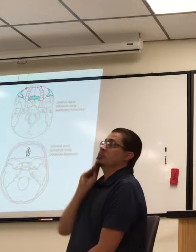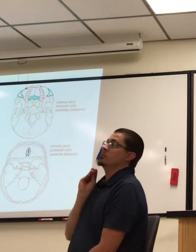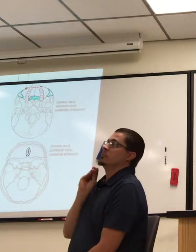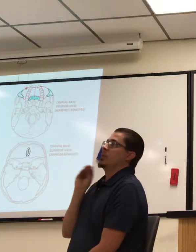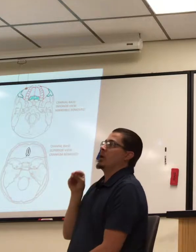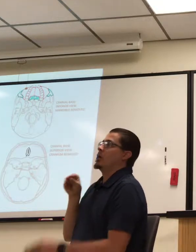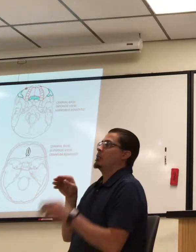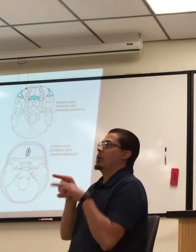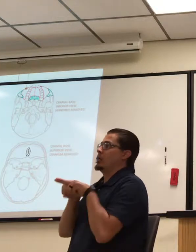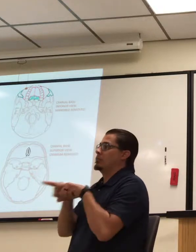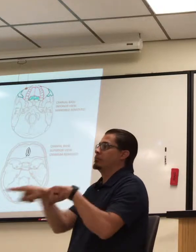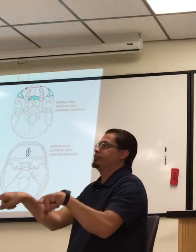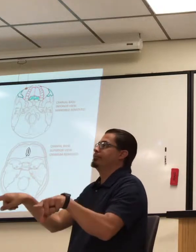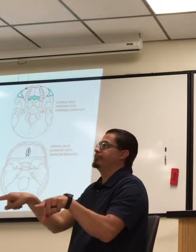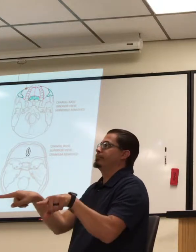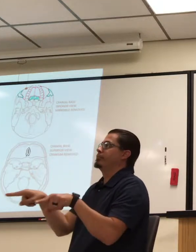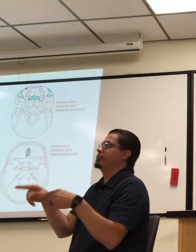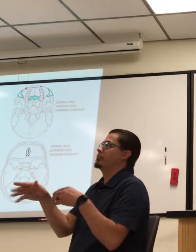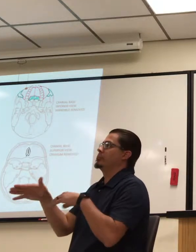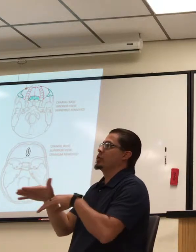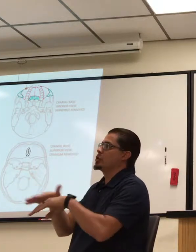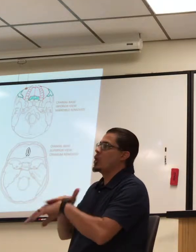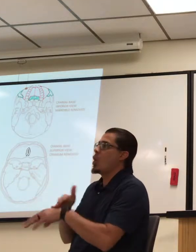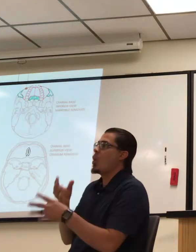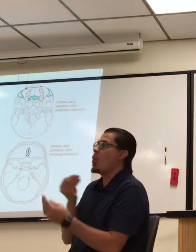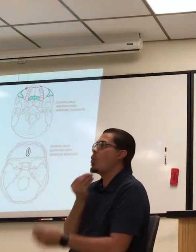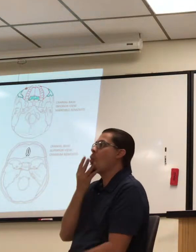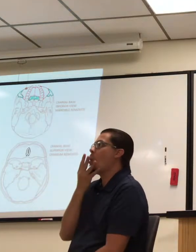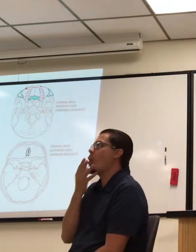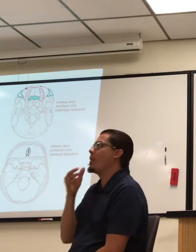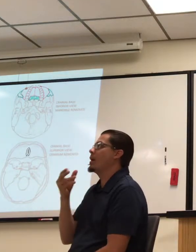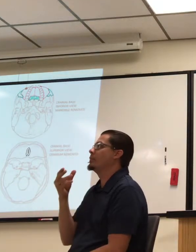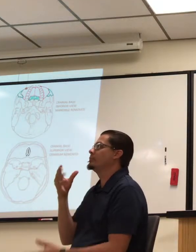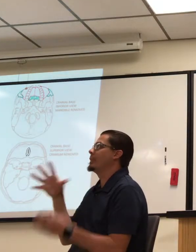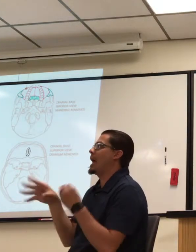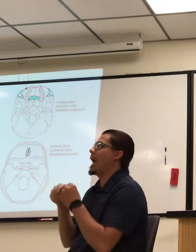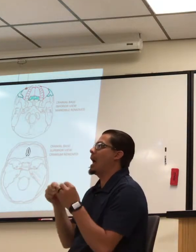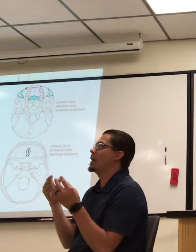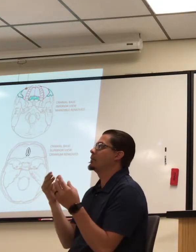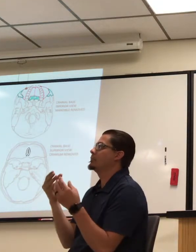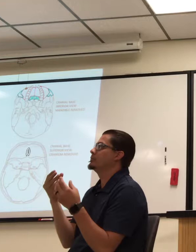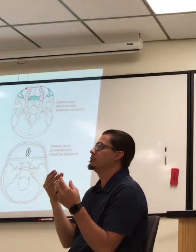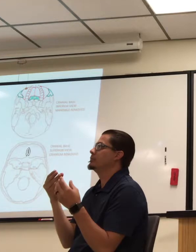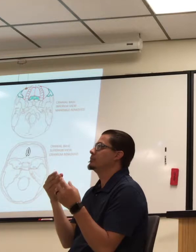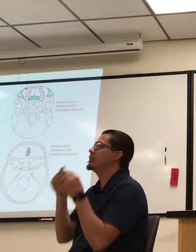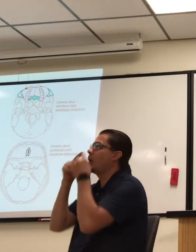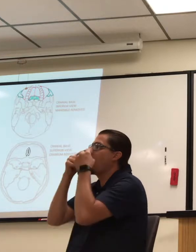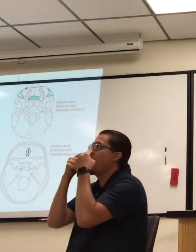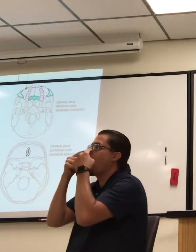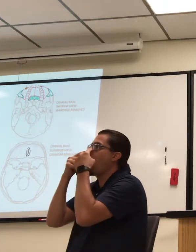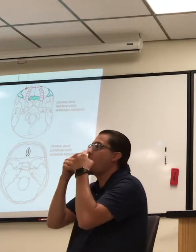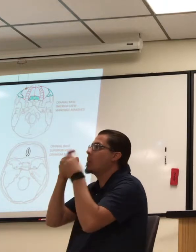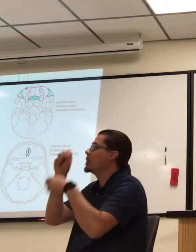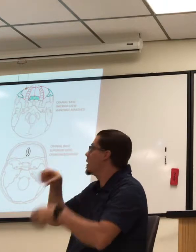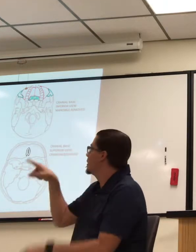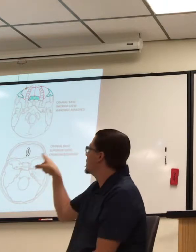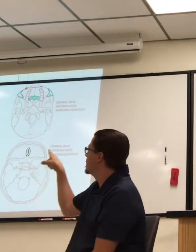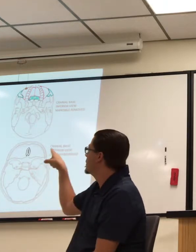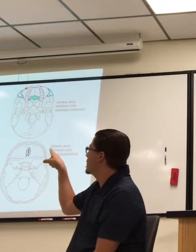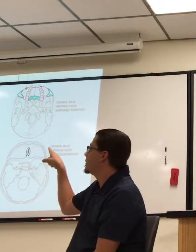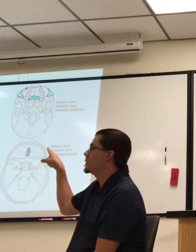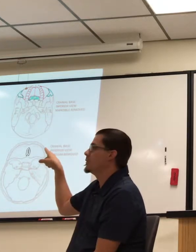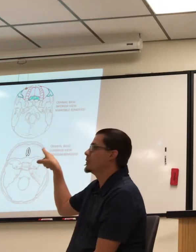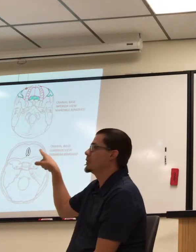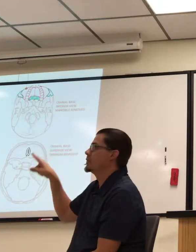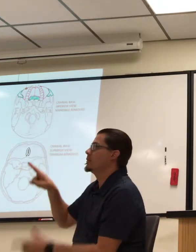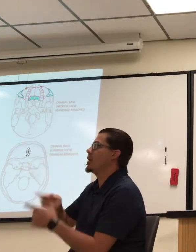up the airflow to slow, warm, and humidify air. So they're inside your nasal cavity there. And then Vomer is